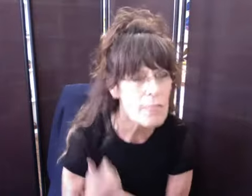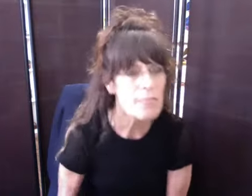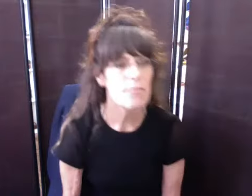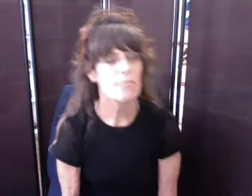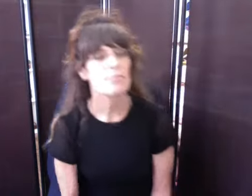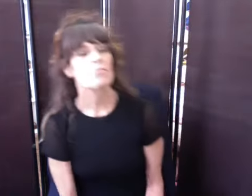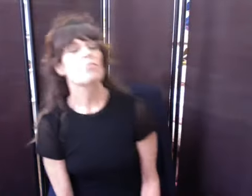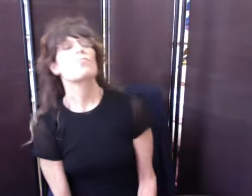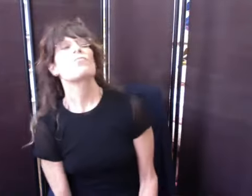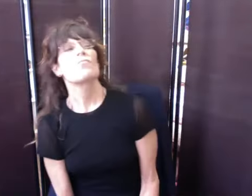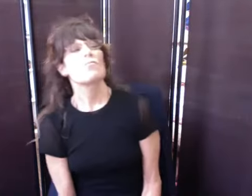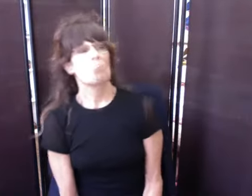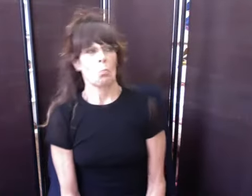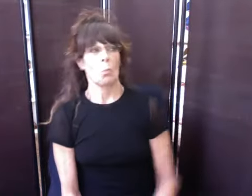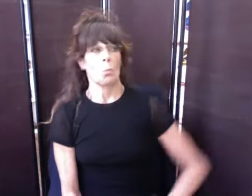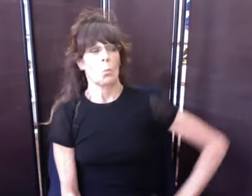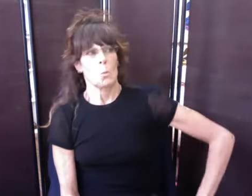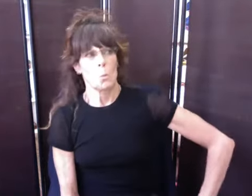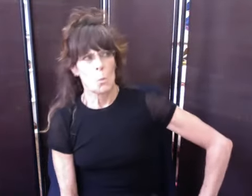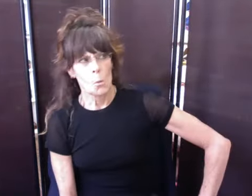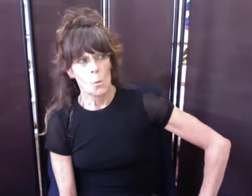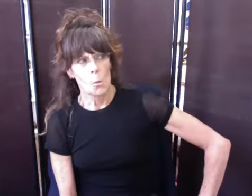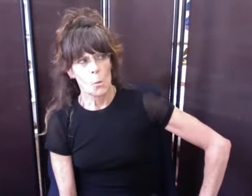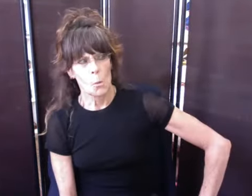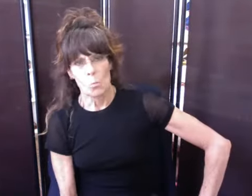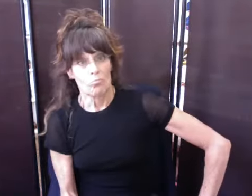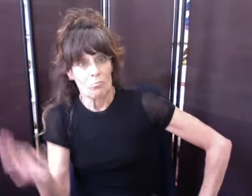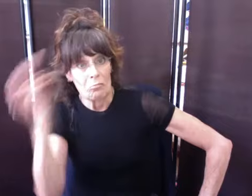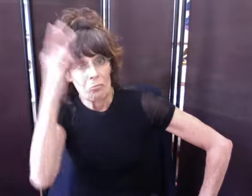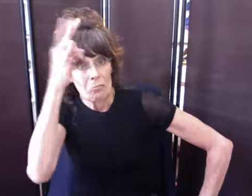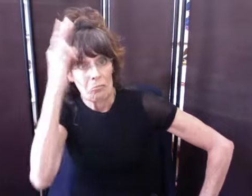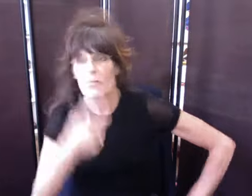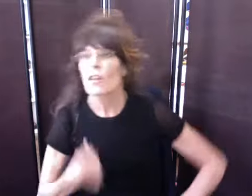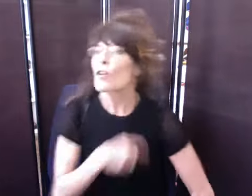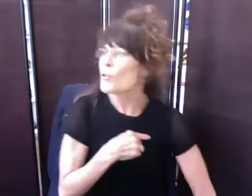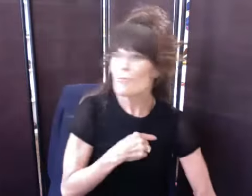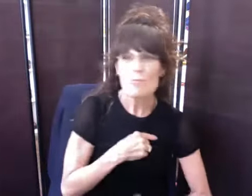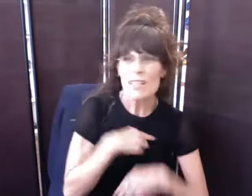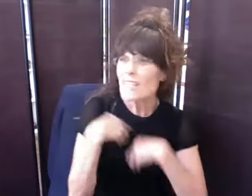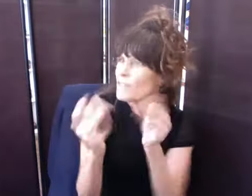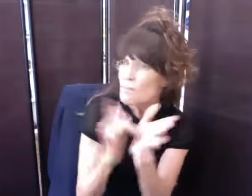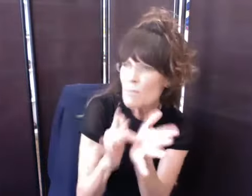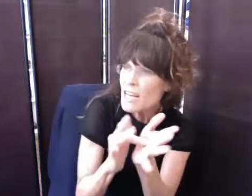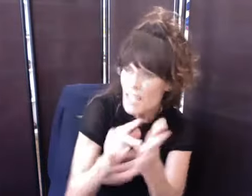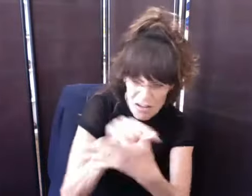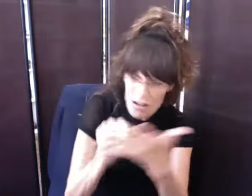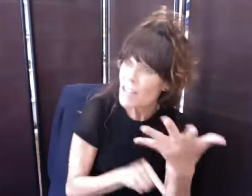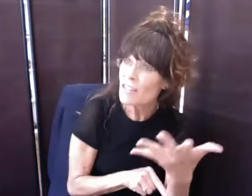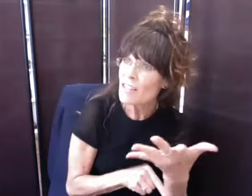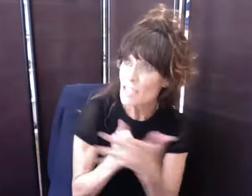I didn't really know what to say. And he said, look, we can give you medications. We can do all kinds of things to help thwart